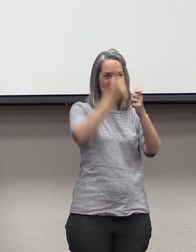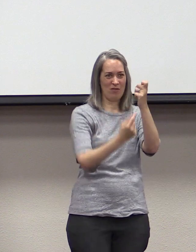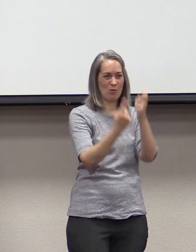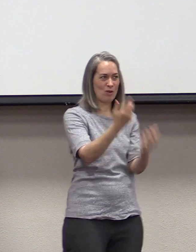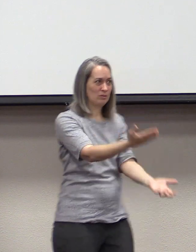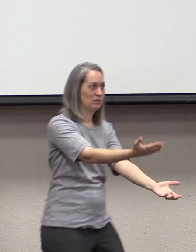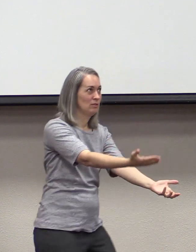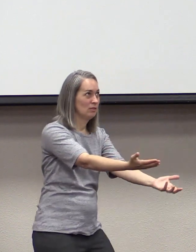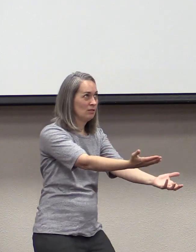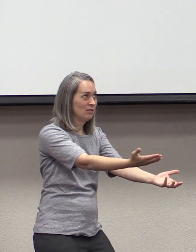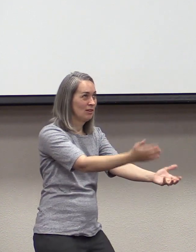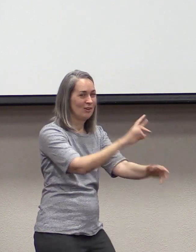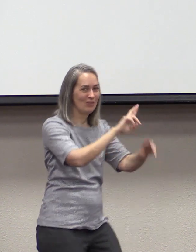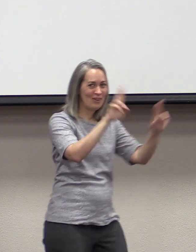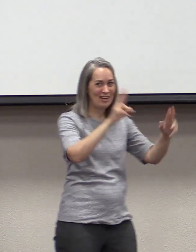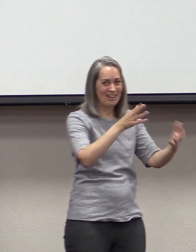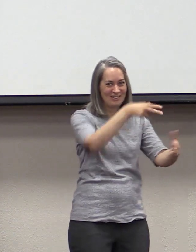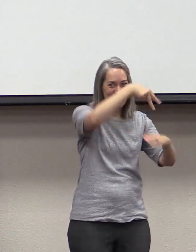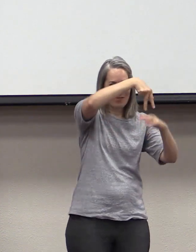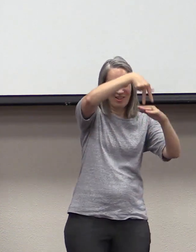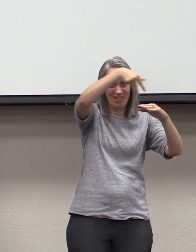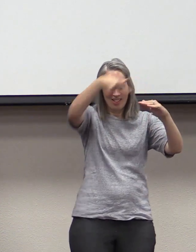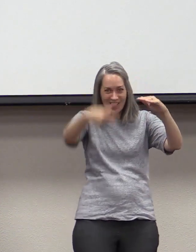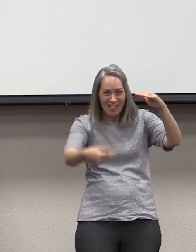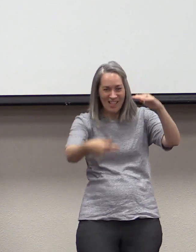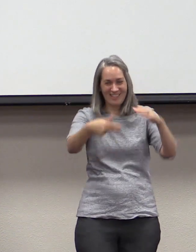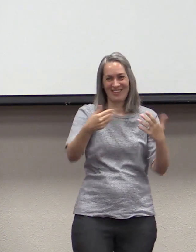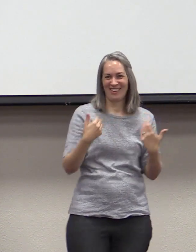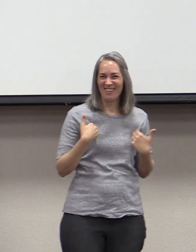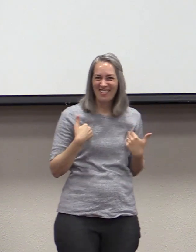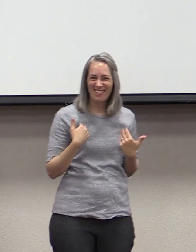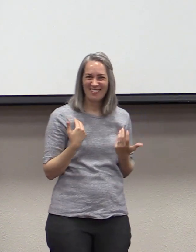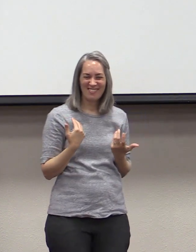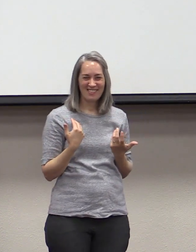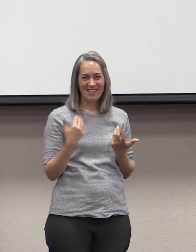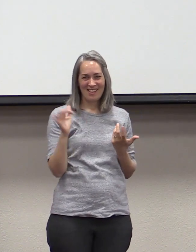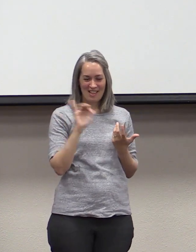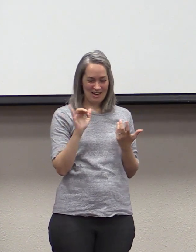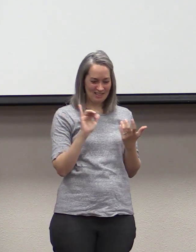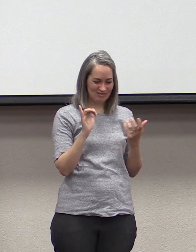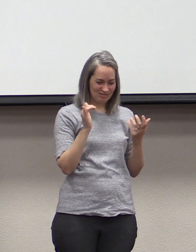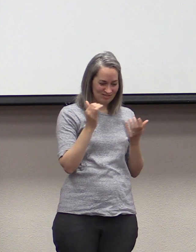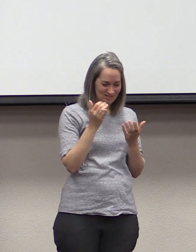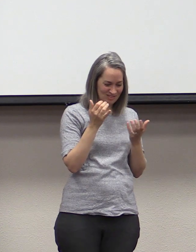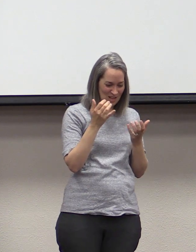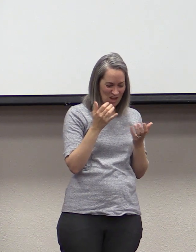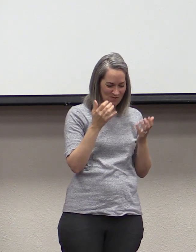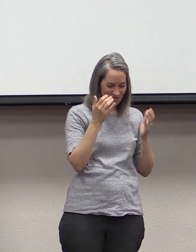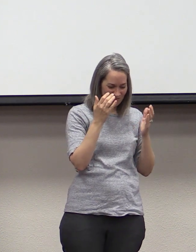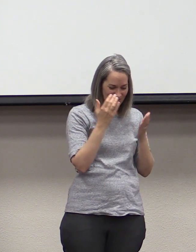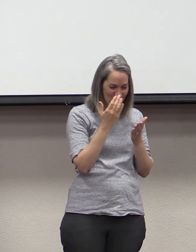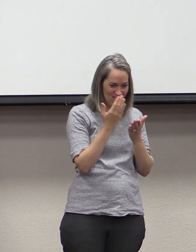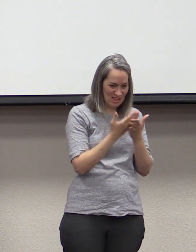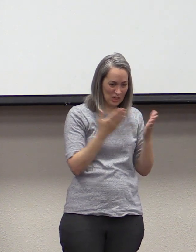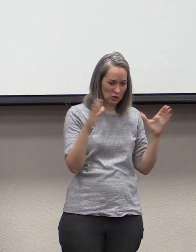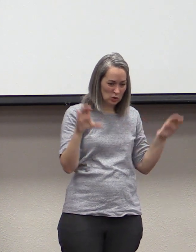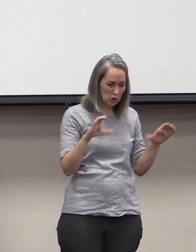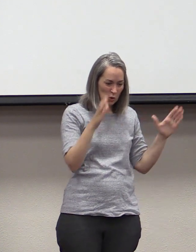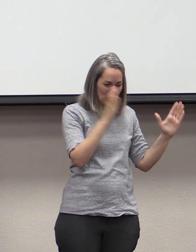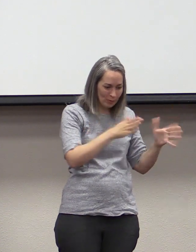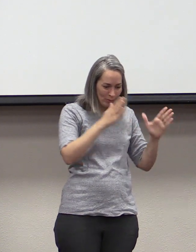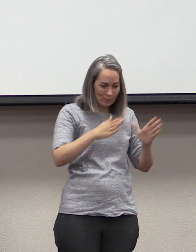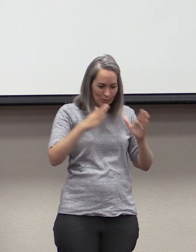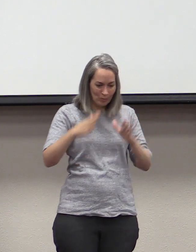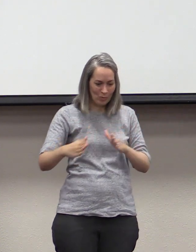hands out and go through this ceremony. It wasn't really a ceremony, but we had a protocol that we would go through as people would